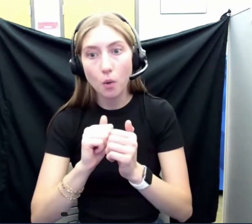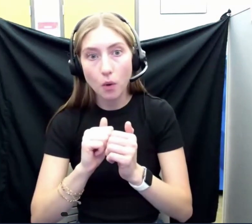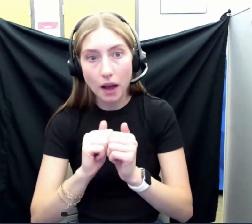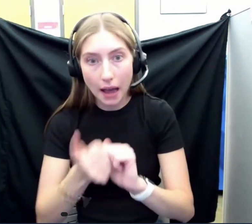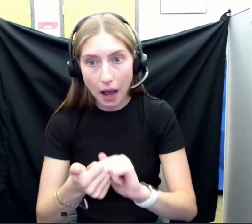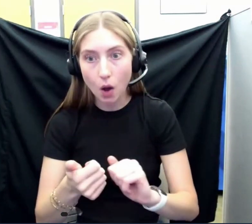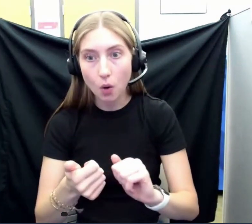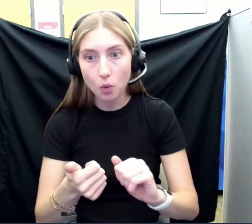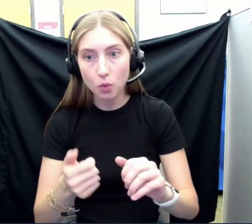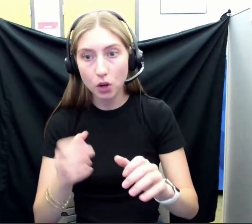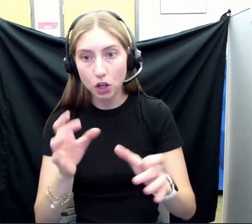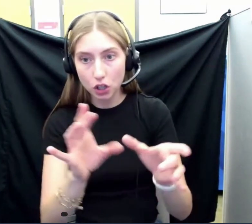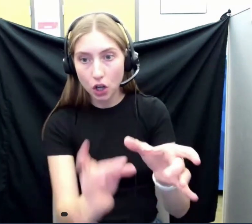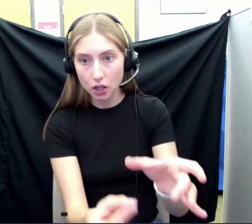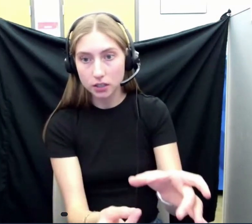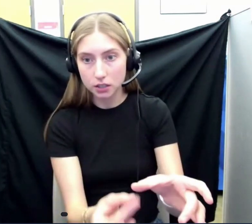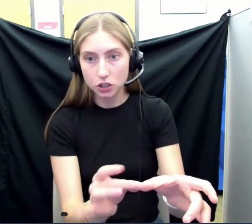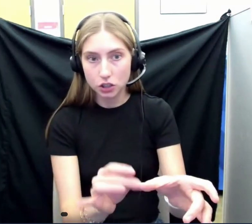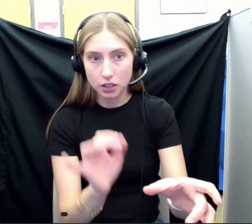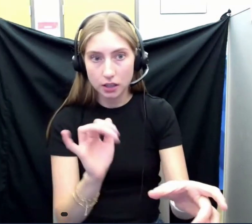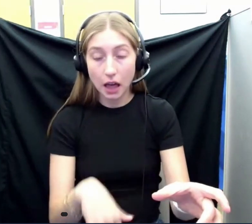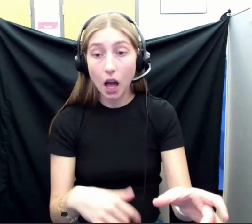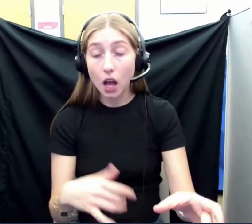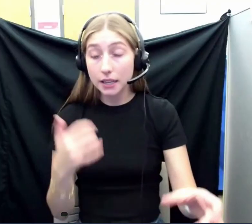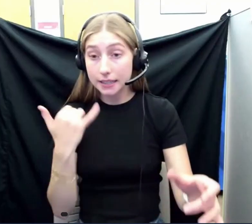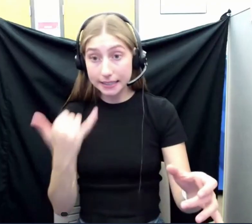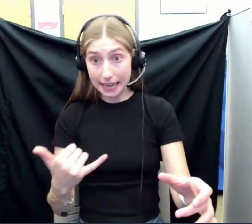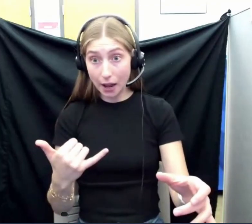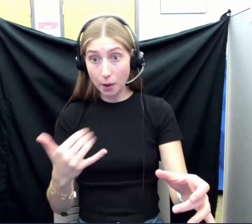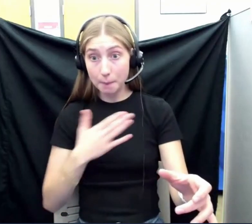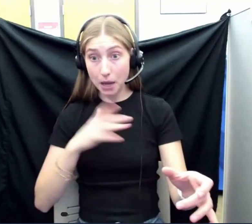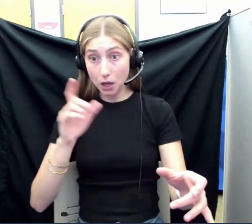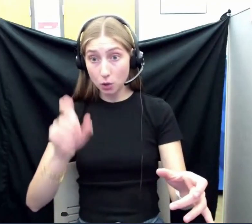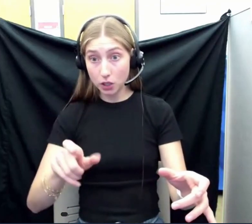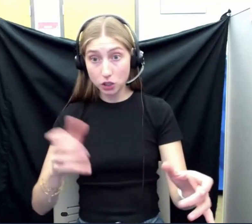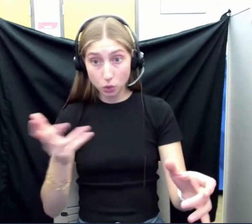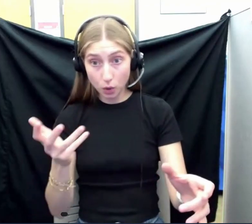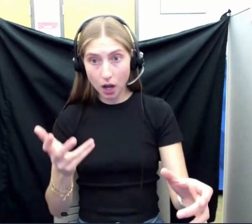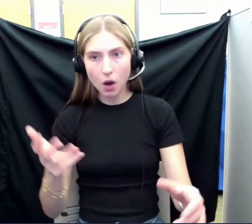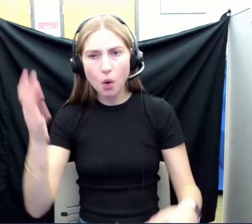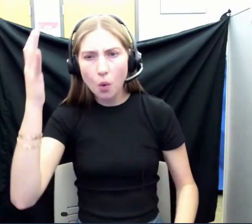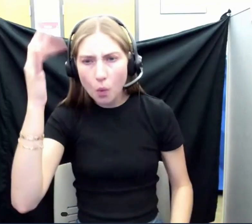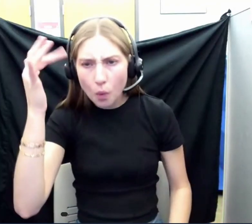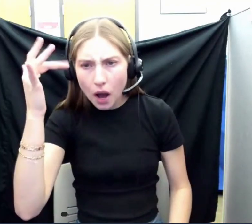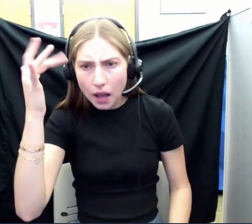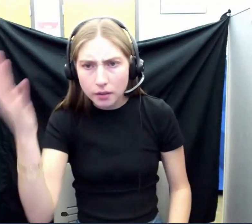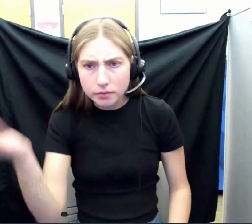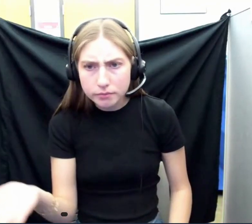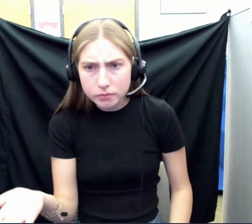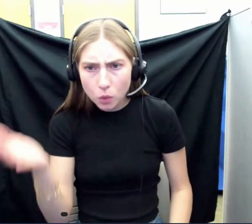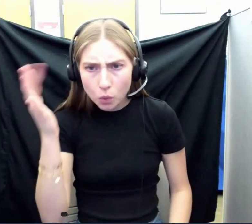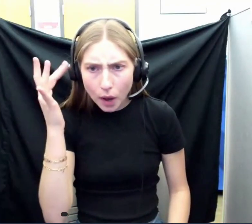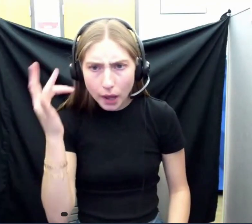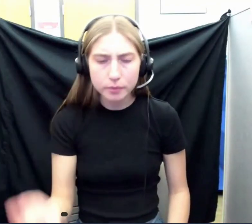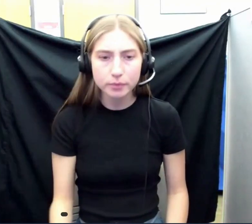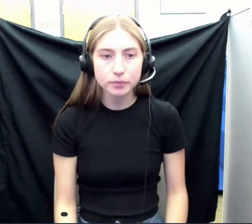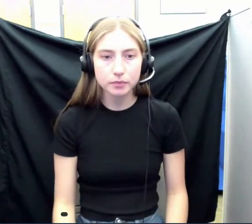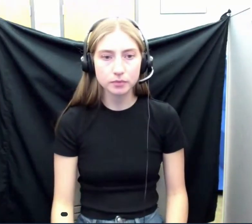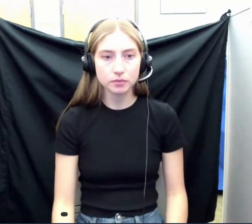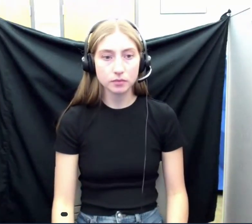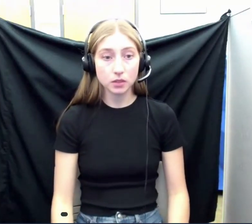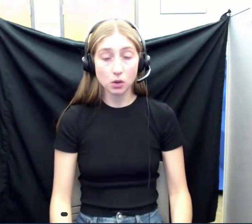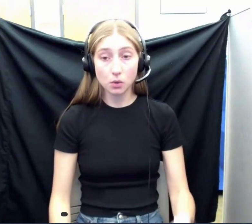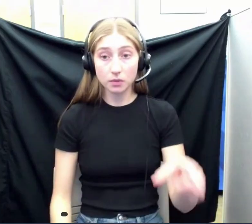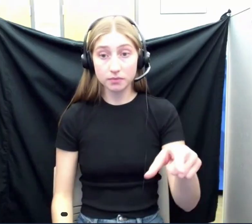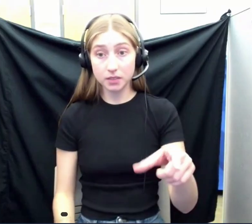This is my question I pose to you now. TJ, what do you think? If I take this Pepsi can, and right now I can pick it up and feel it, and it's got water on the outside